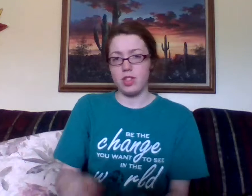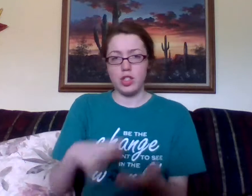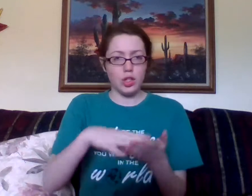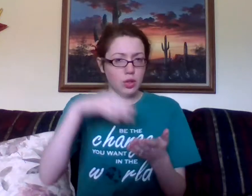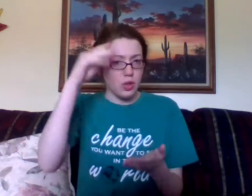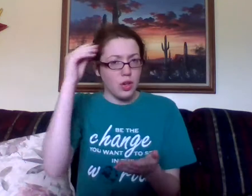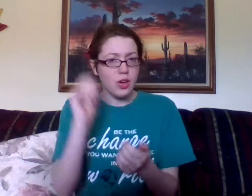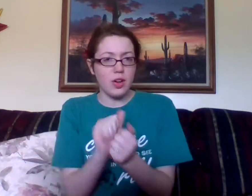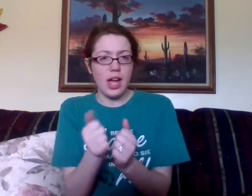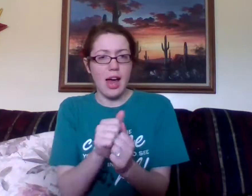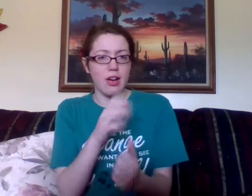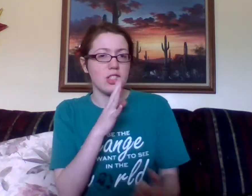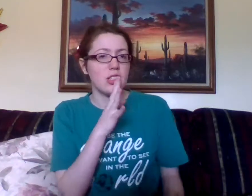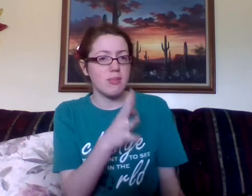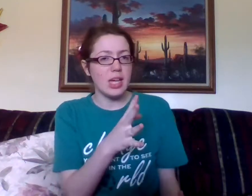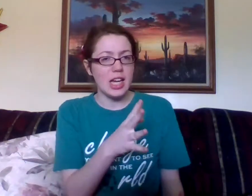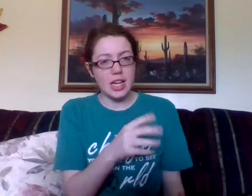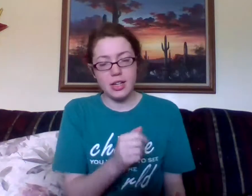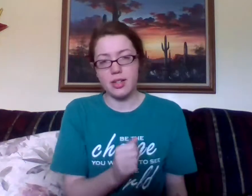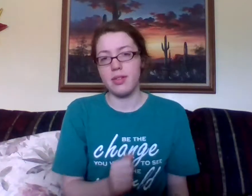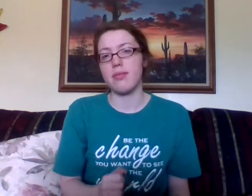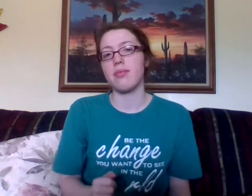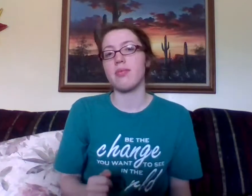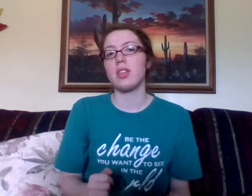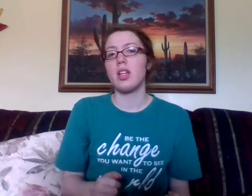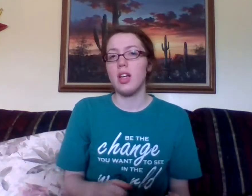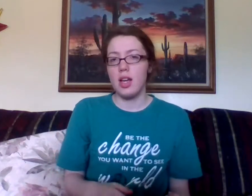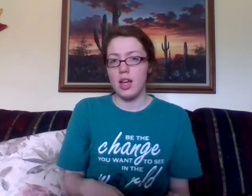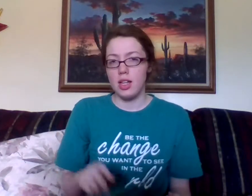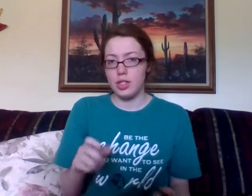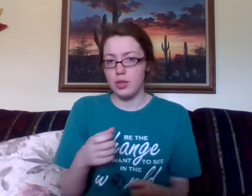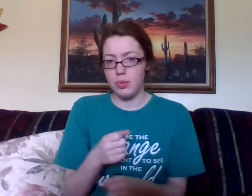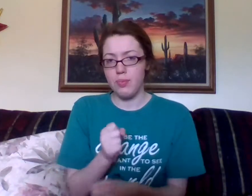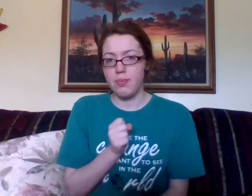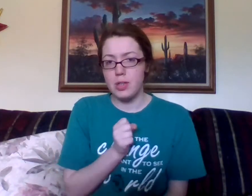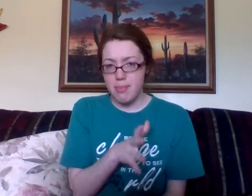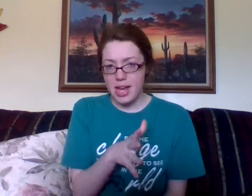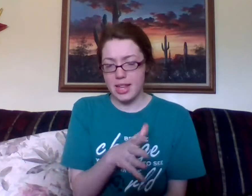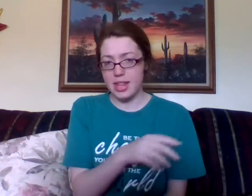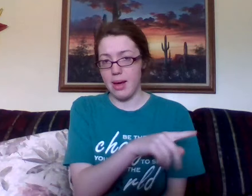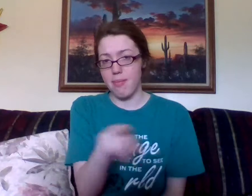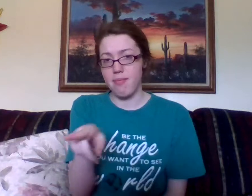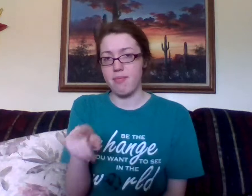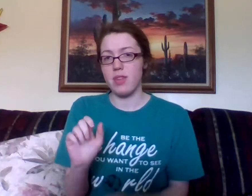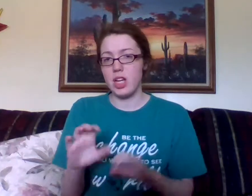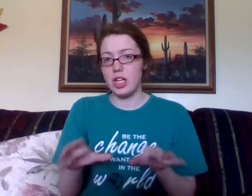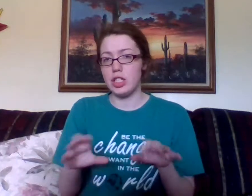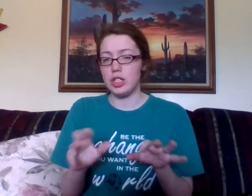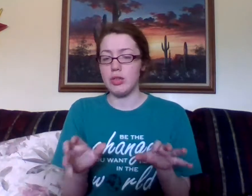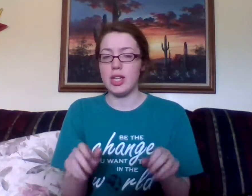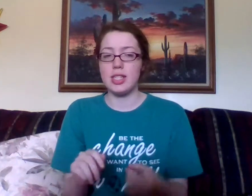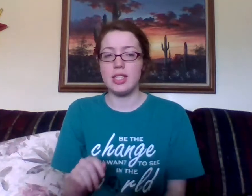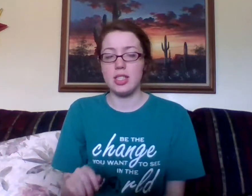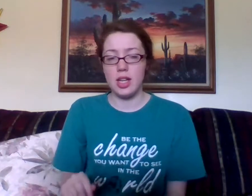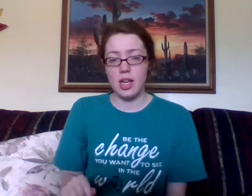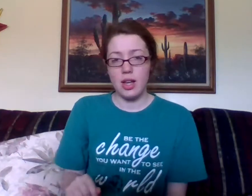to learn how to speak, to make them do this.